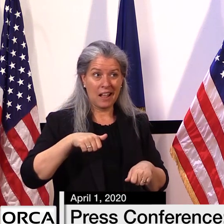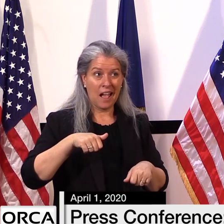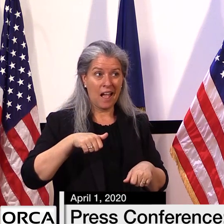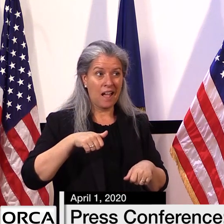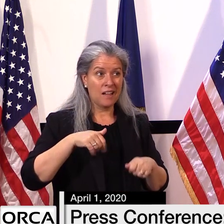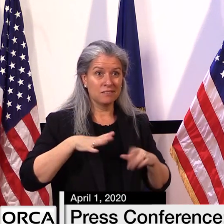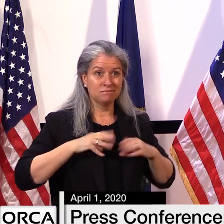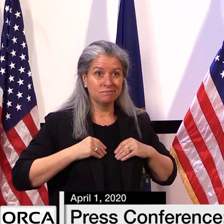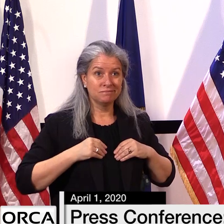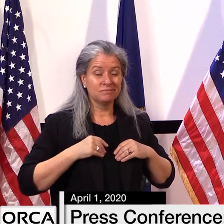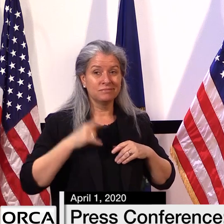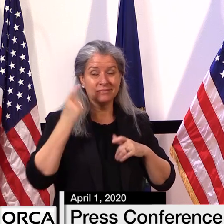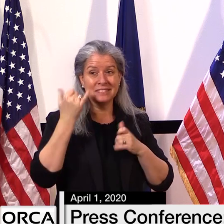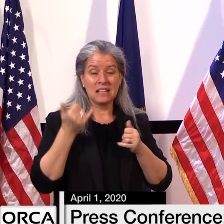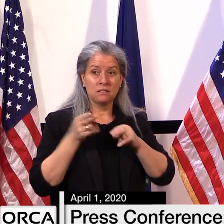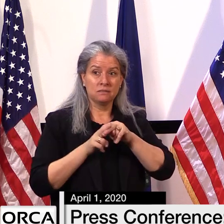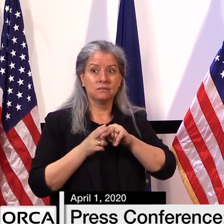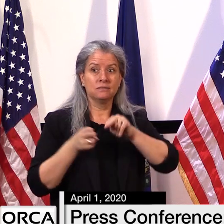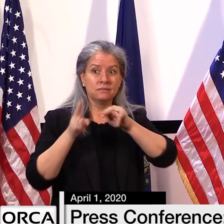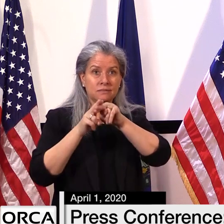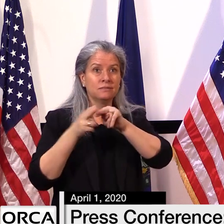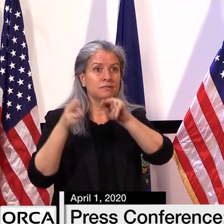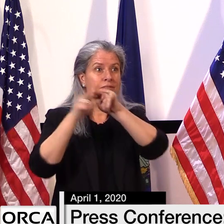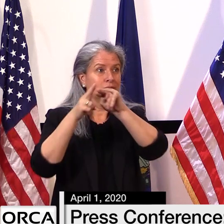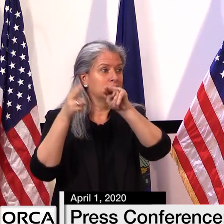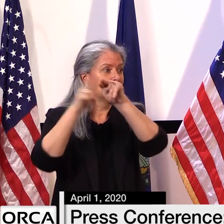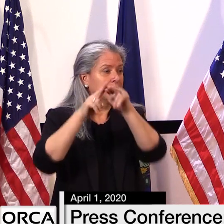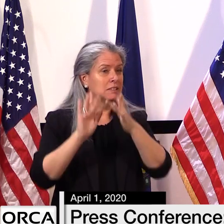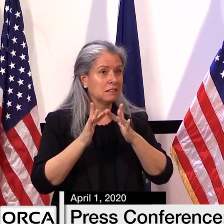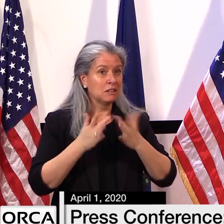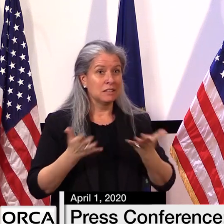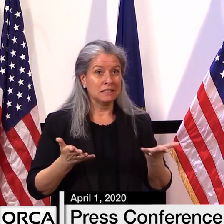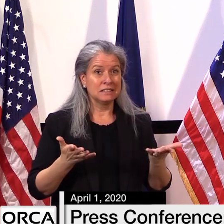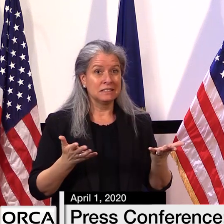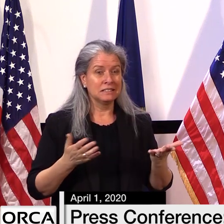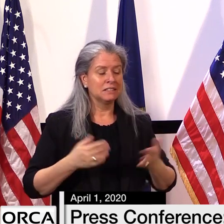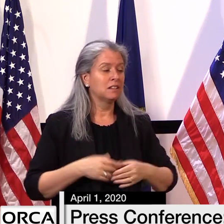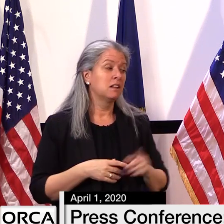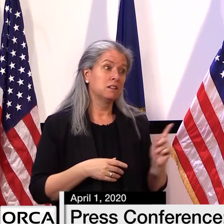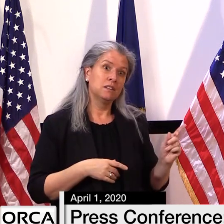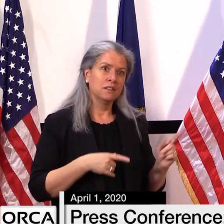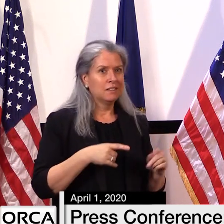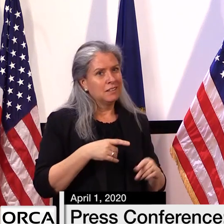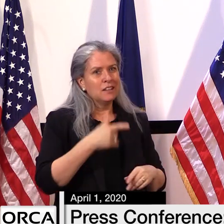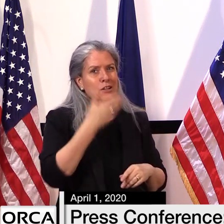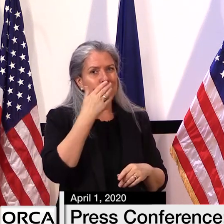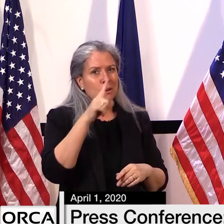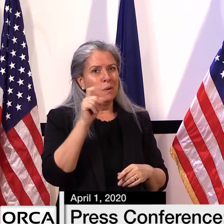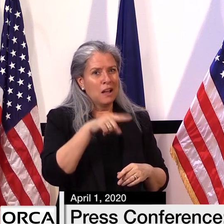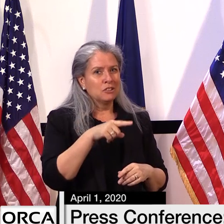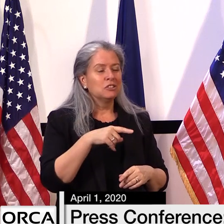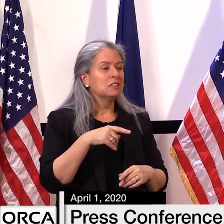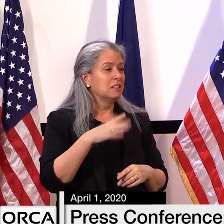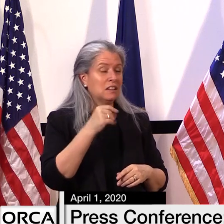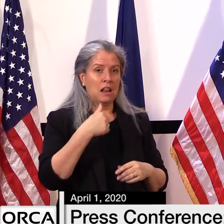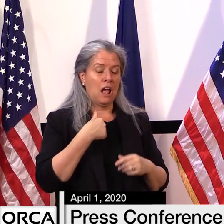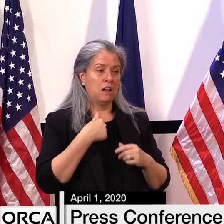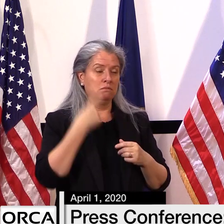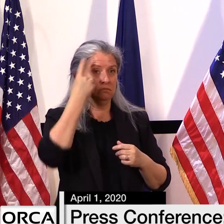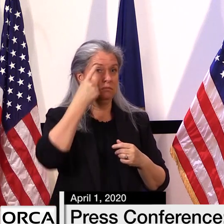more and more people are using that as their primary method of connection? Yeah, it's a great question and something that I posed as